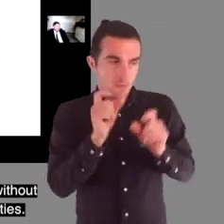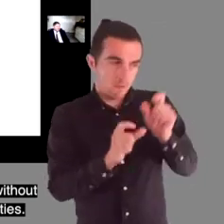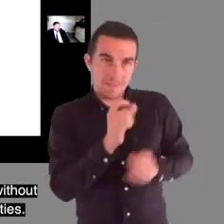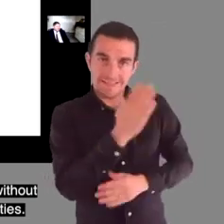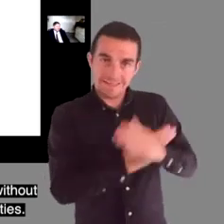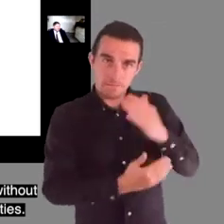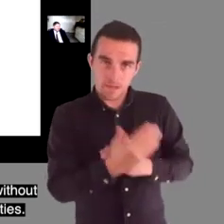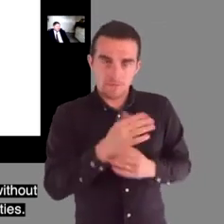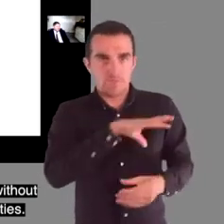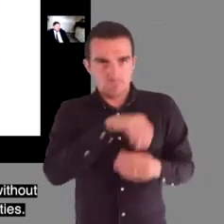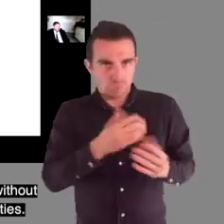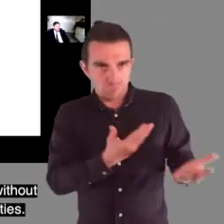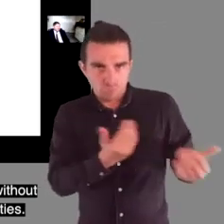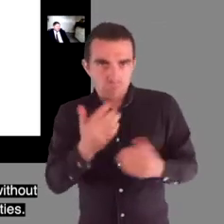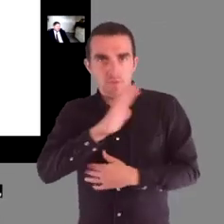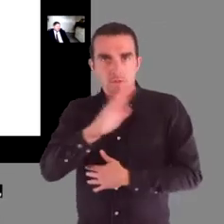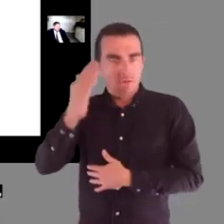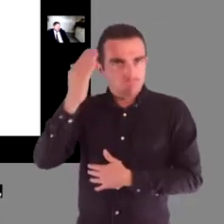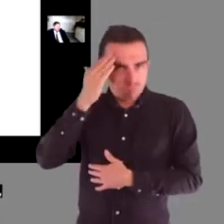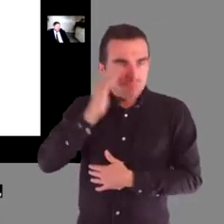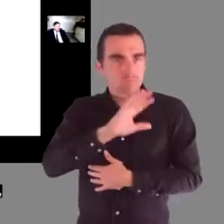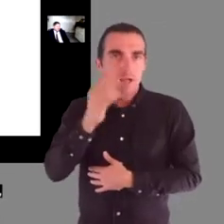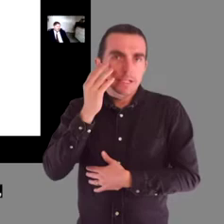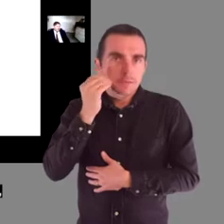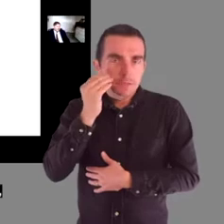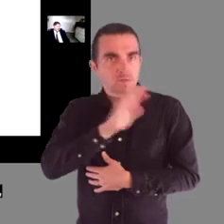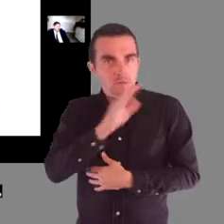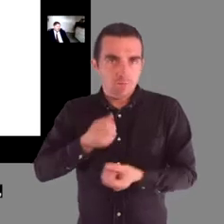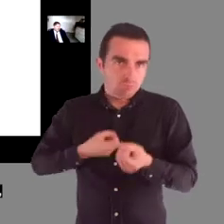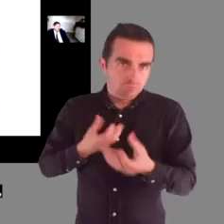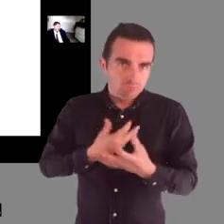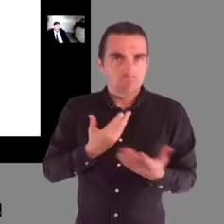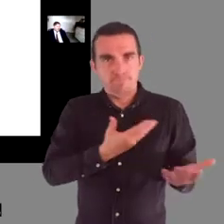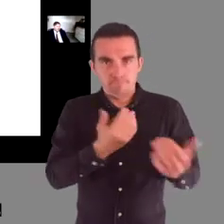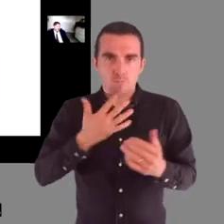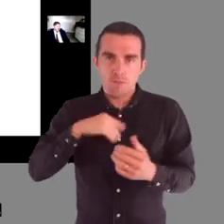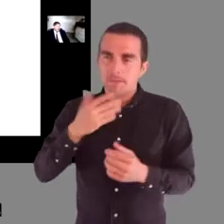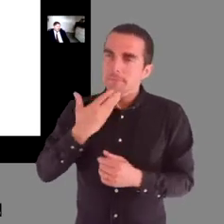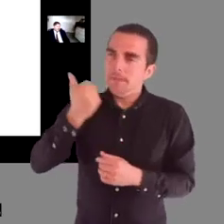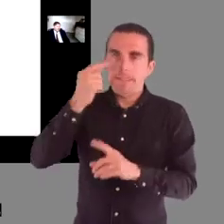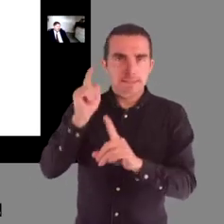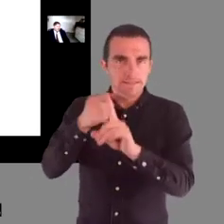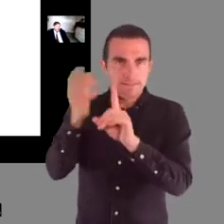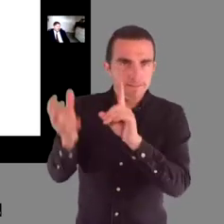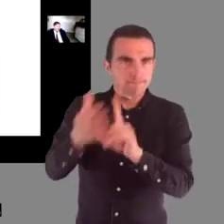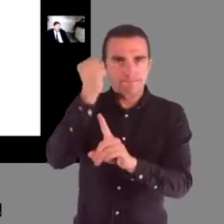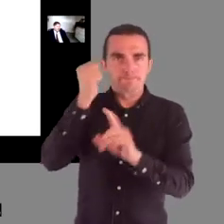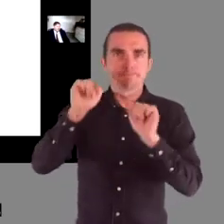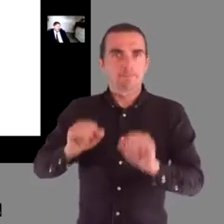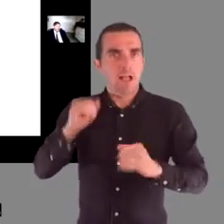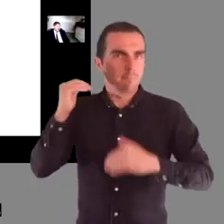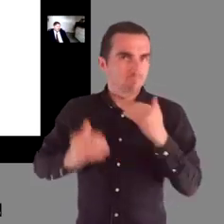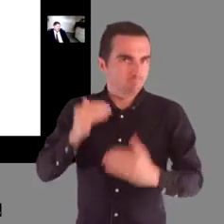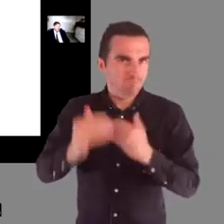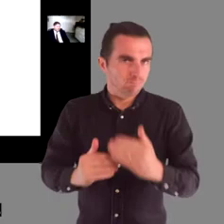without including people with disabilities, their input, their wisdom, their lived experiences, so as to come out with the best